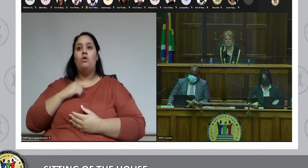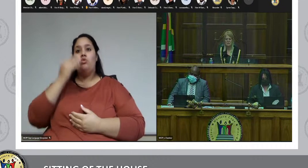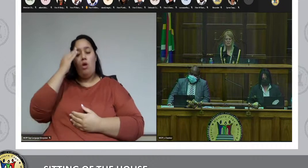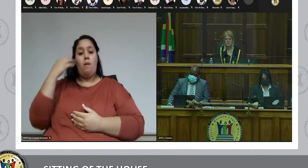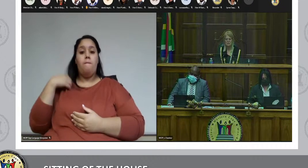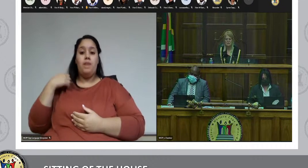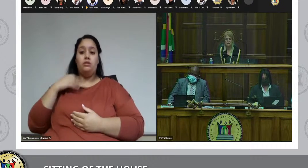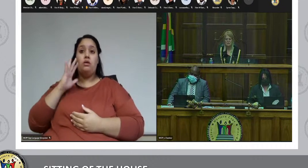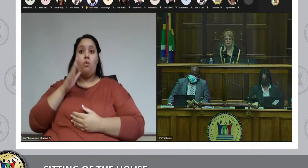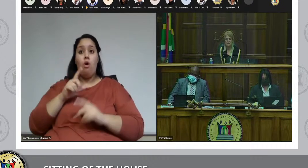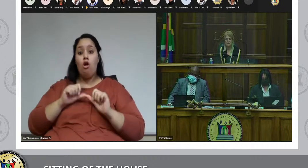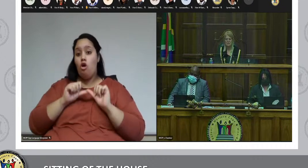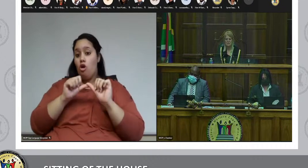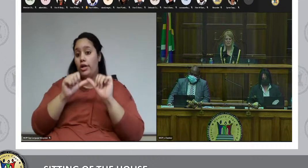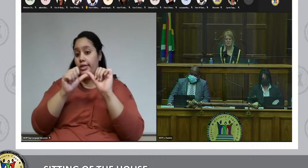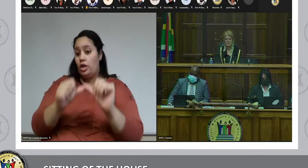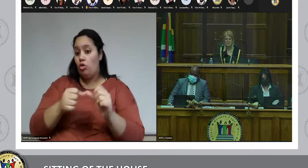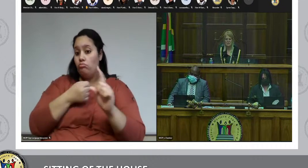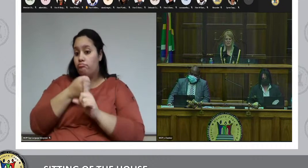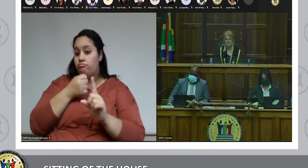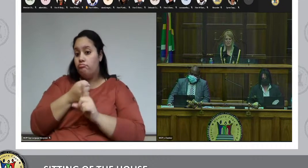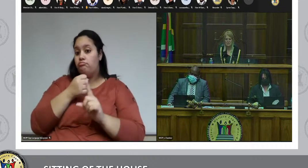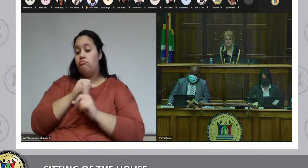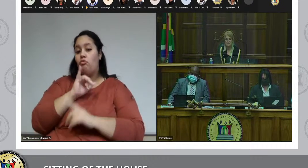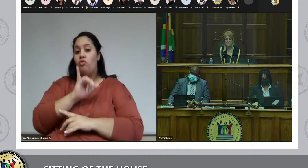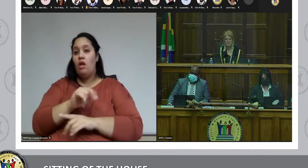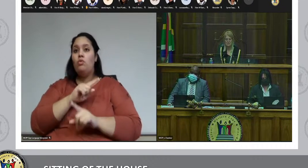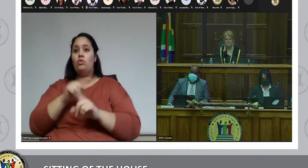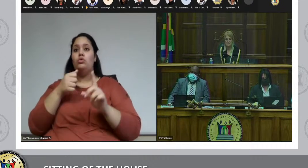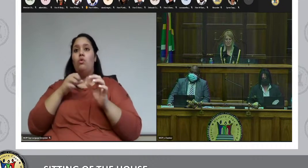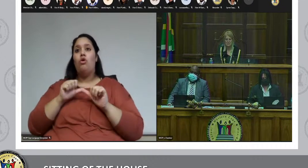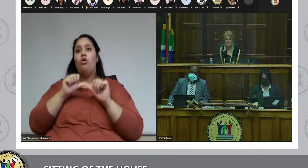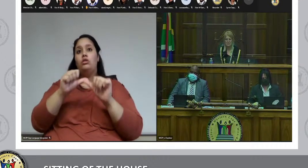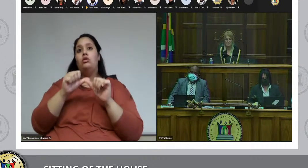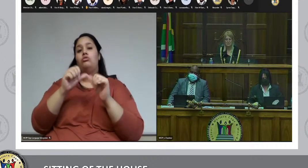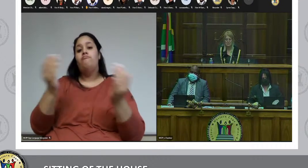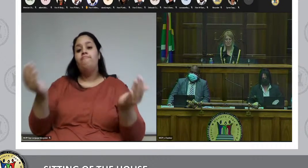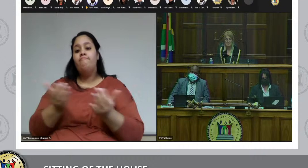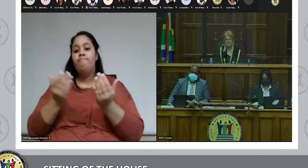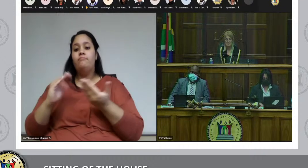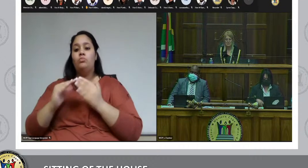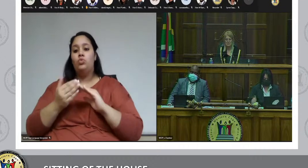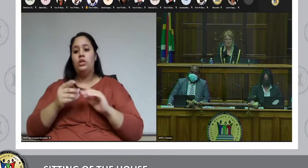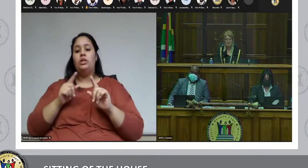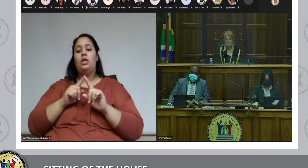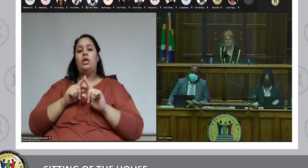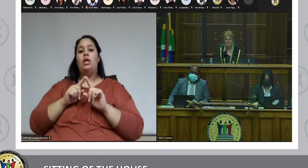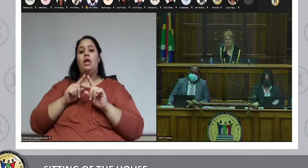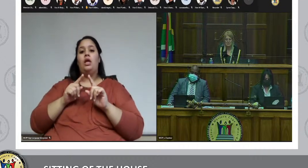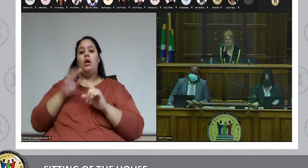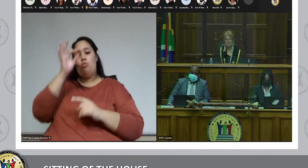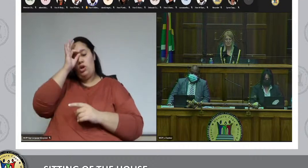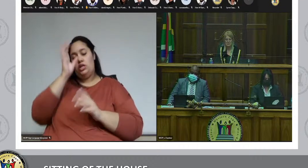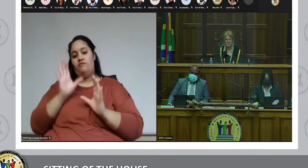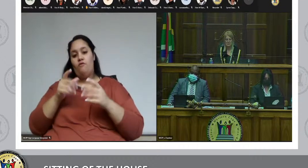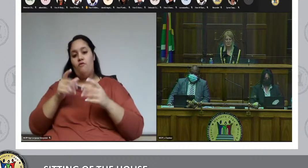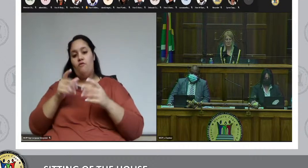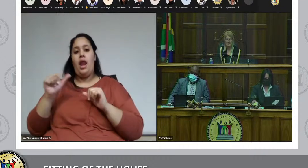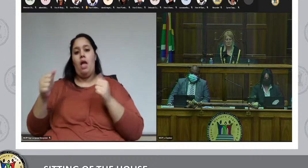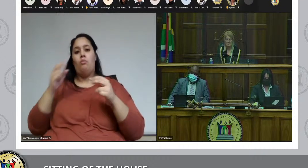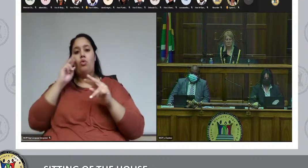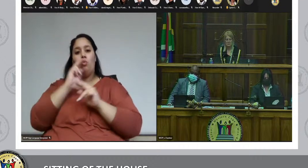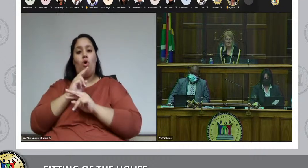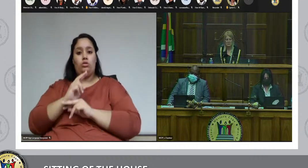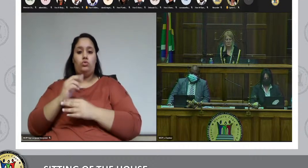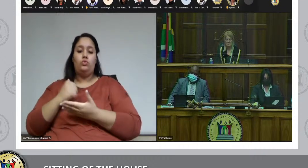basically continue to advocate for that and continue to encourage neighbourhood watchers and community policing forums to play a role in order to